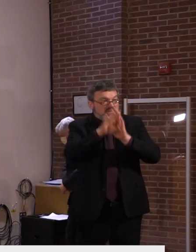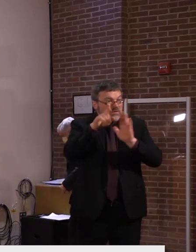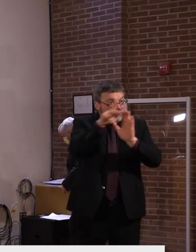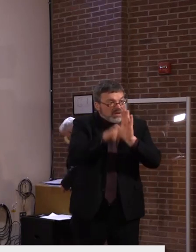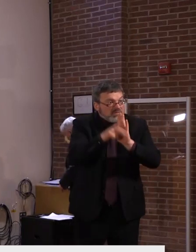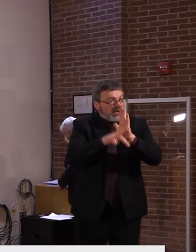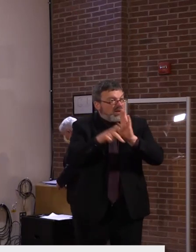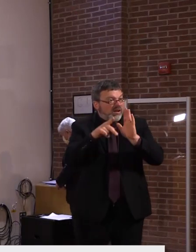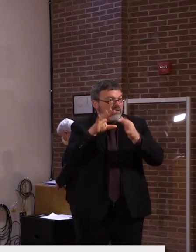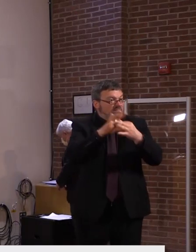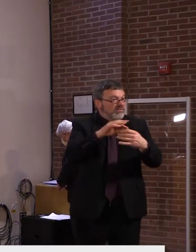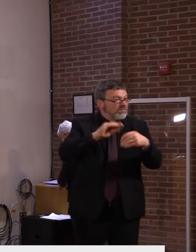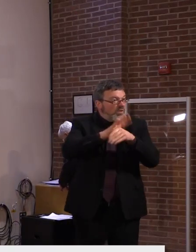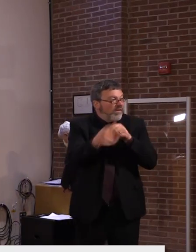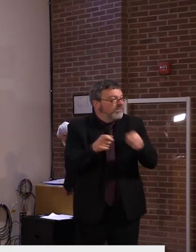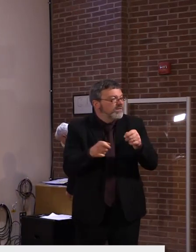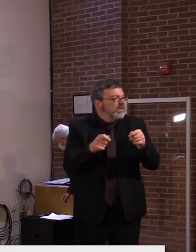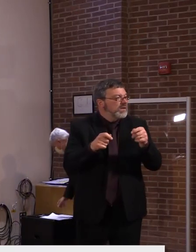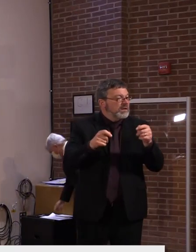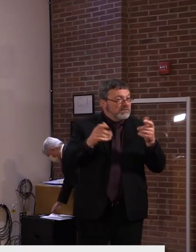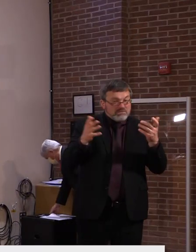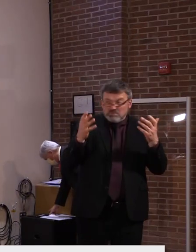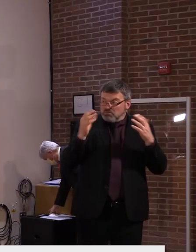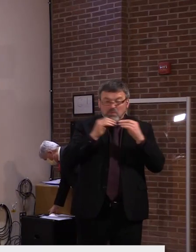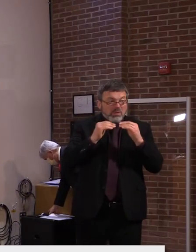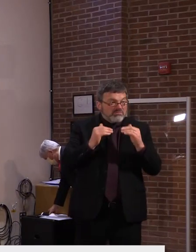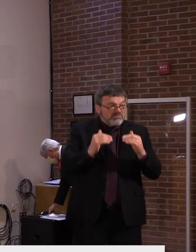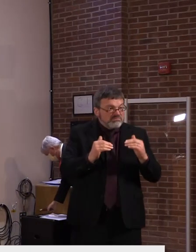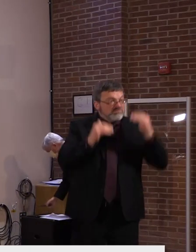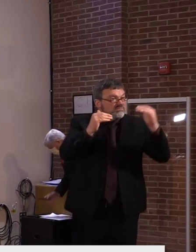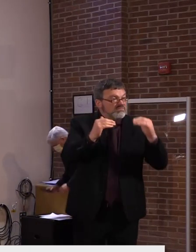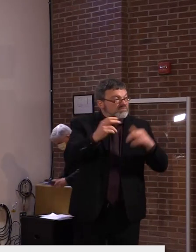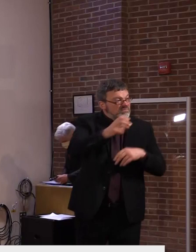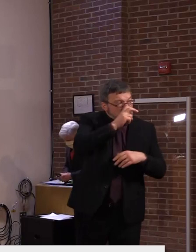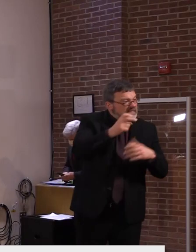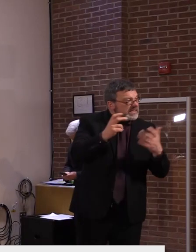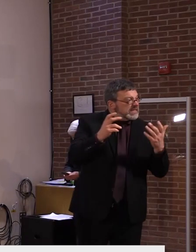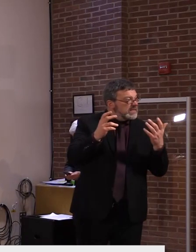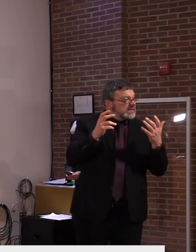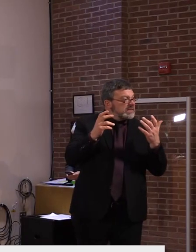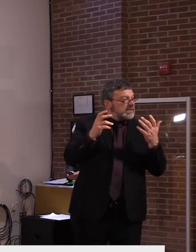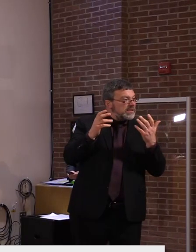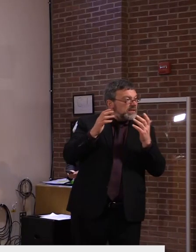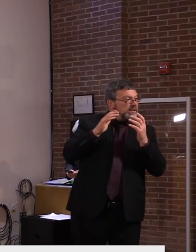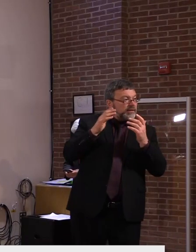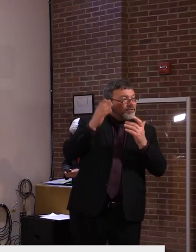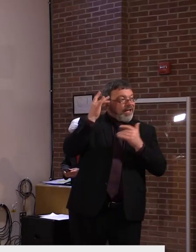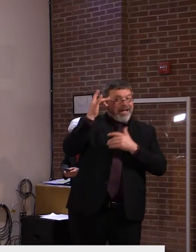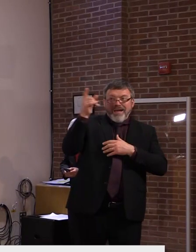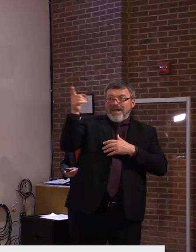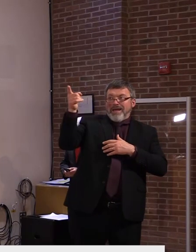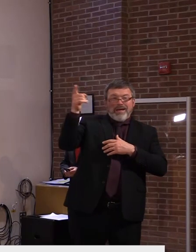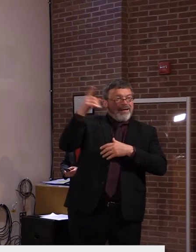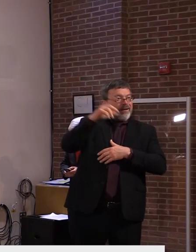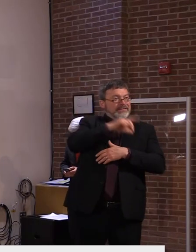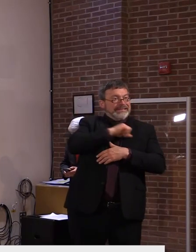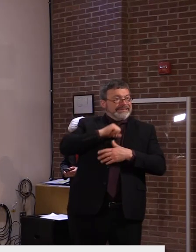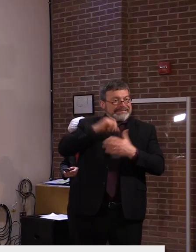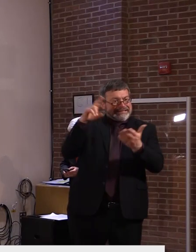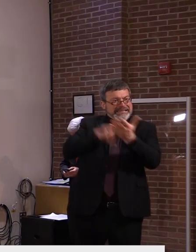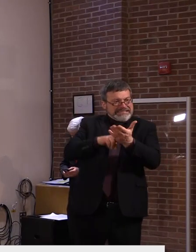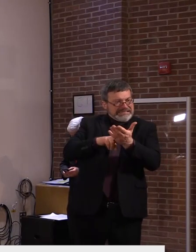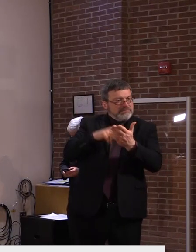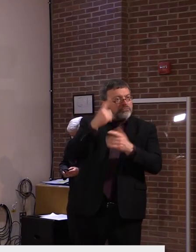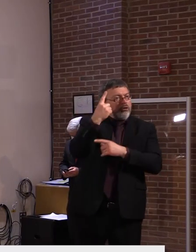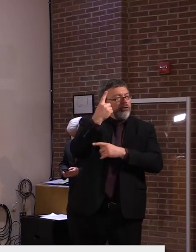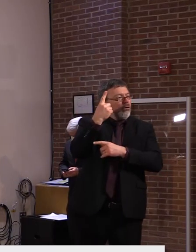you mentioned, such as in the resolution in the Senate. What do you see the next session looking